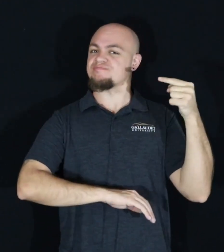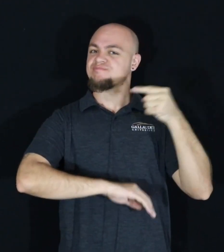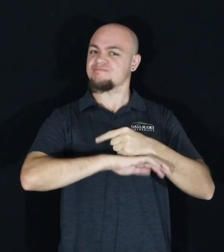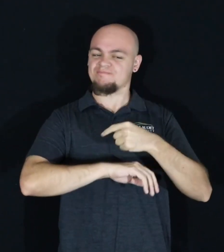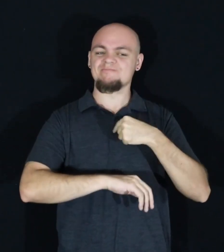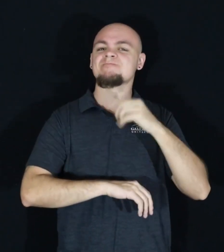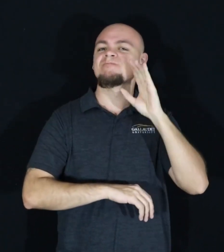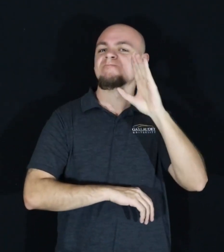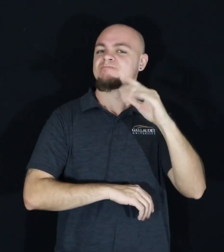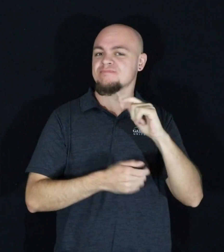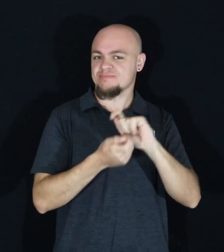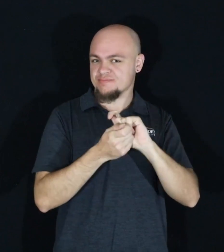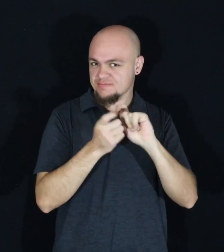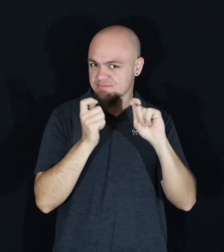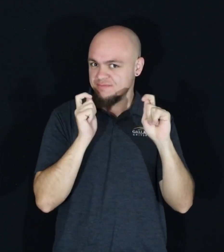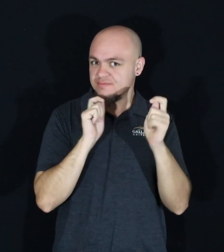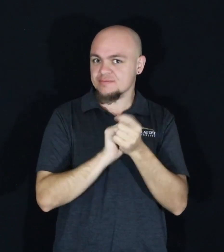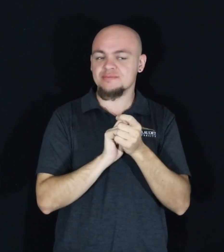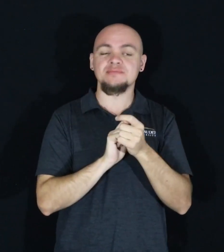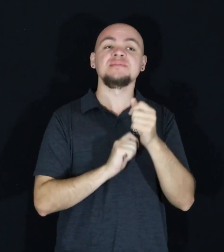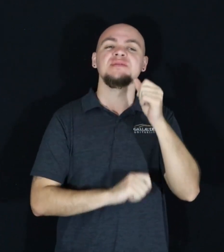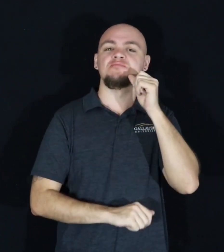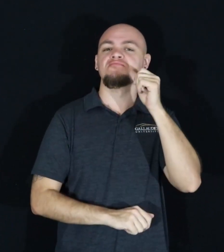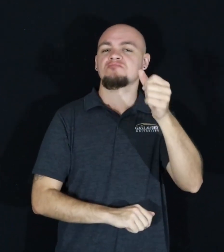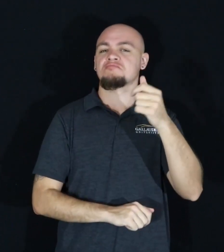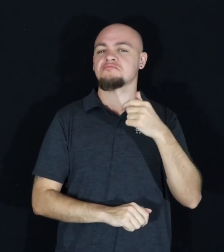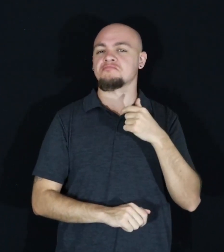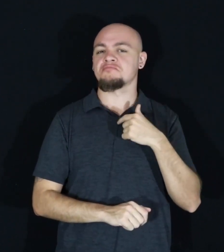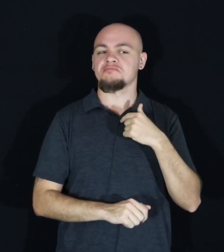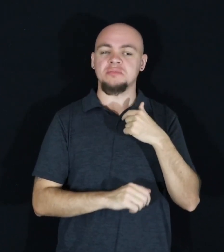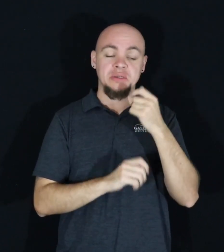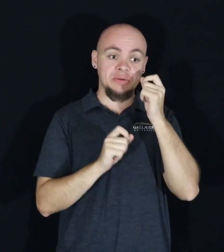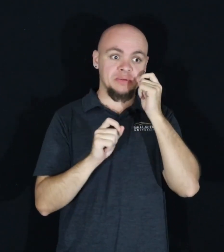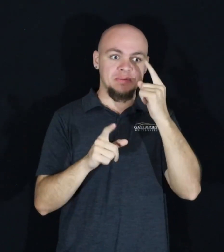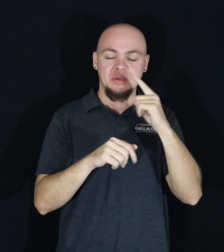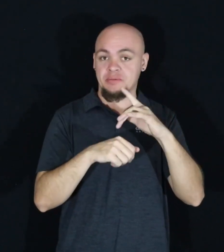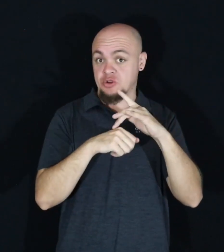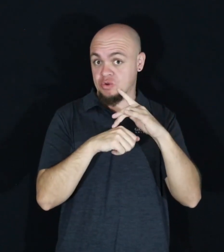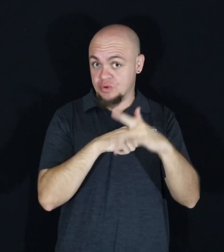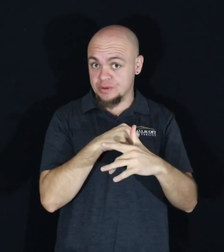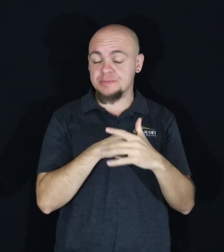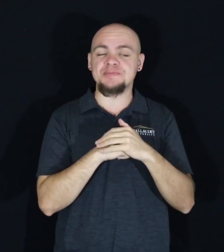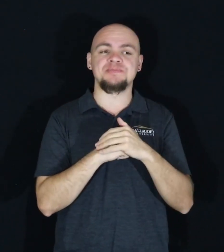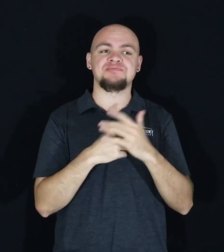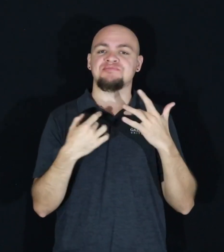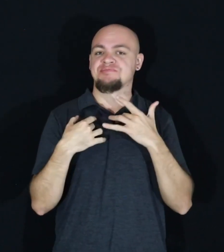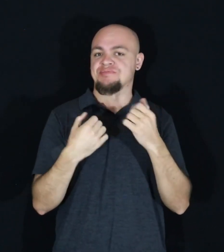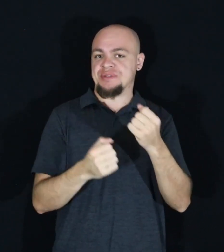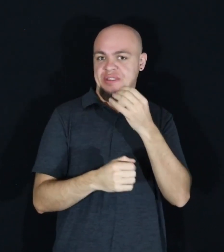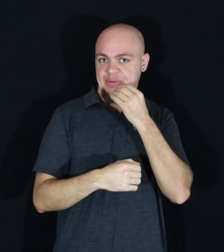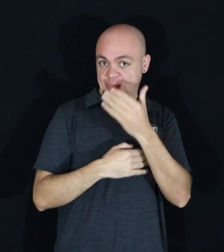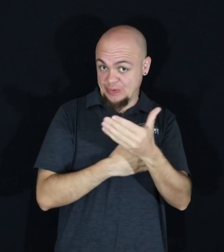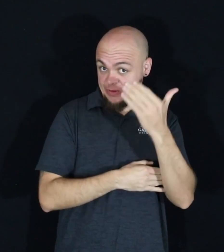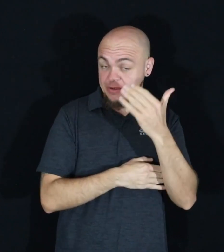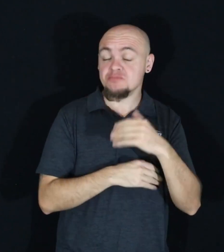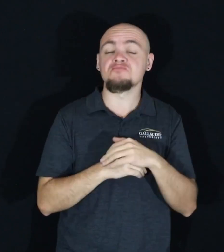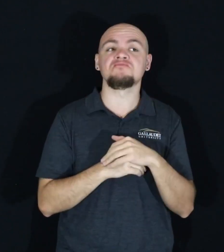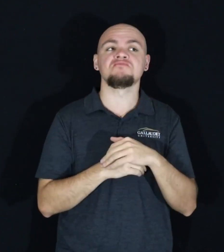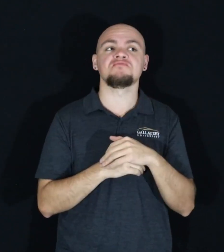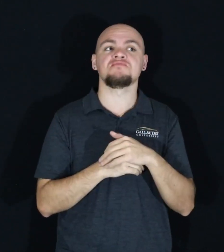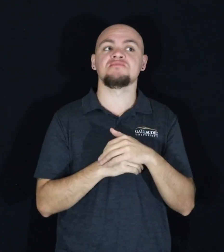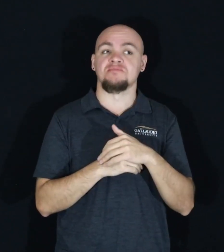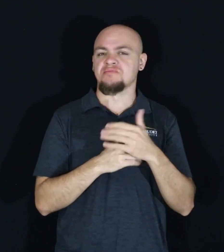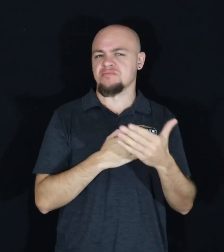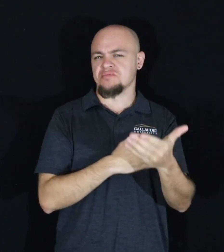change. Tomorrow is the day I'll get up early in the morning, have a healthy breakfast, go for a